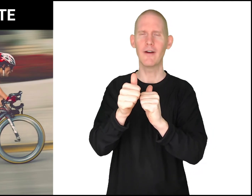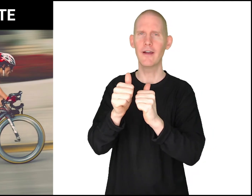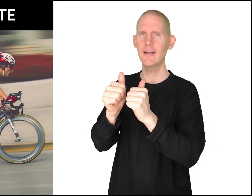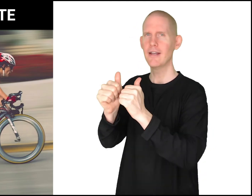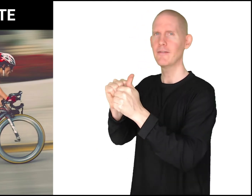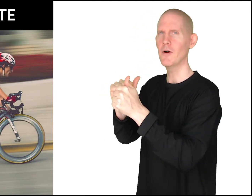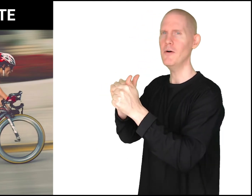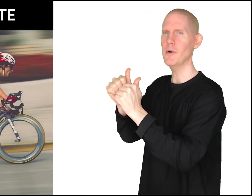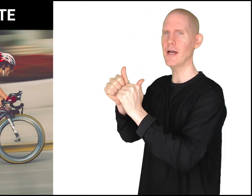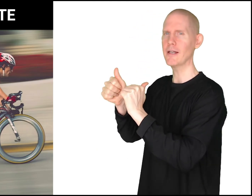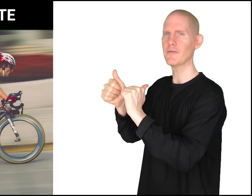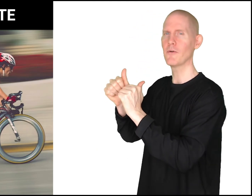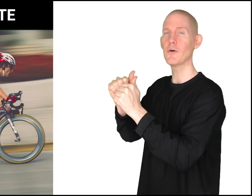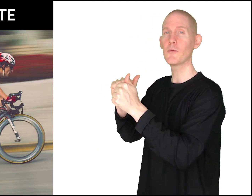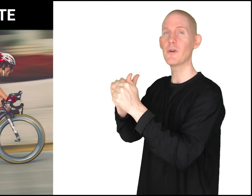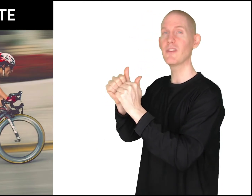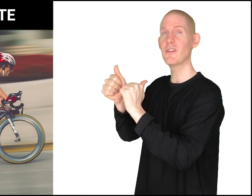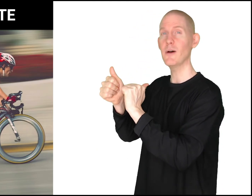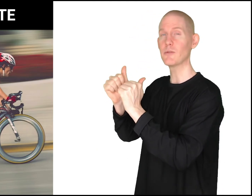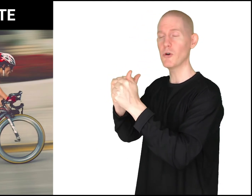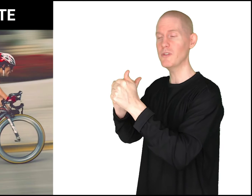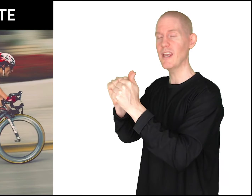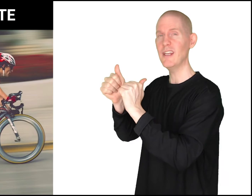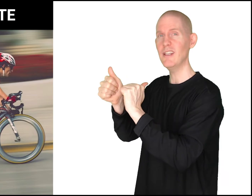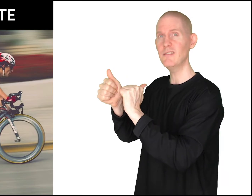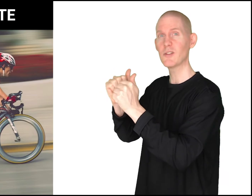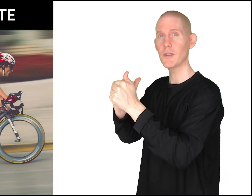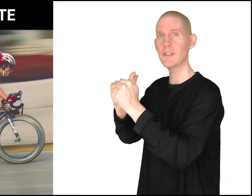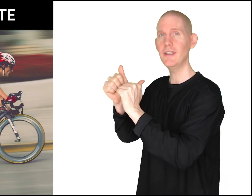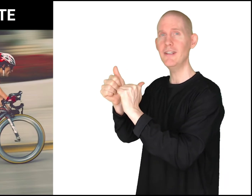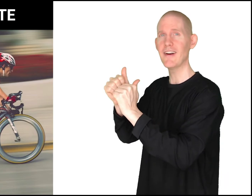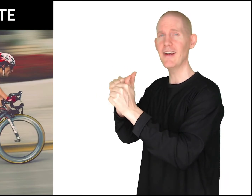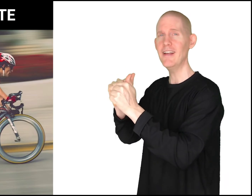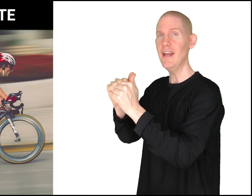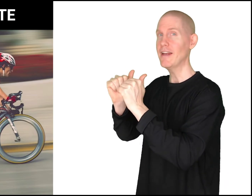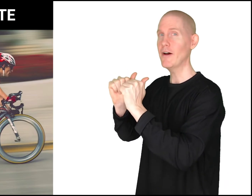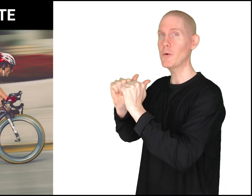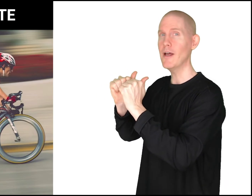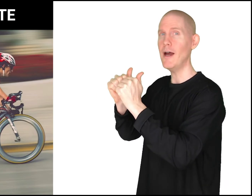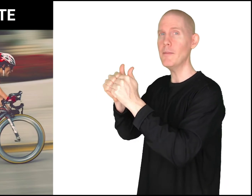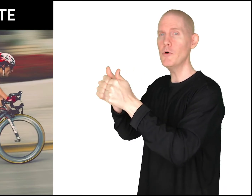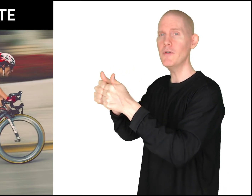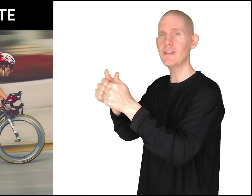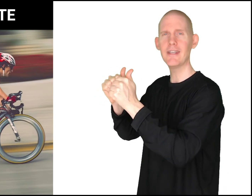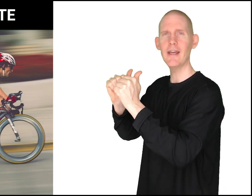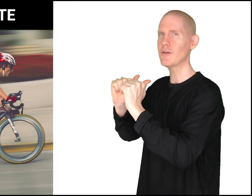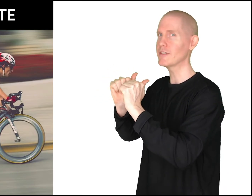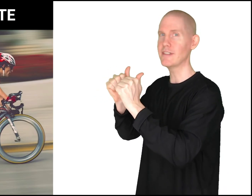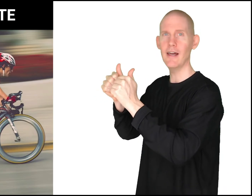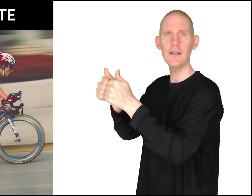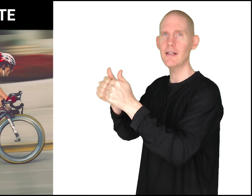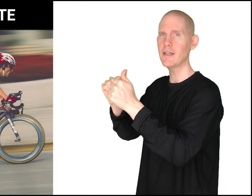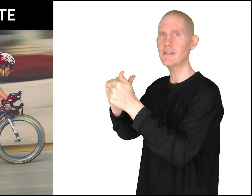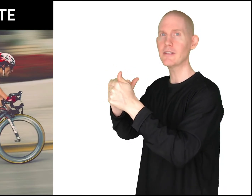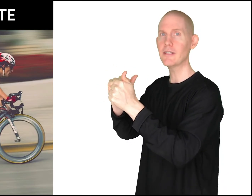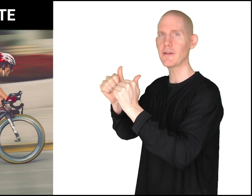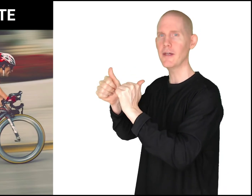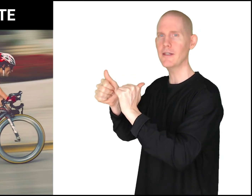right, go back and forth with the thumbs, rotating, twisting. All right, now we're not moving together. It's not like this. It's like